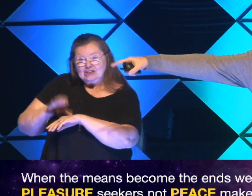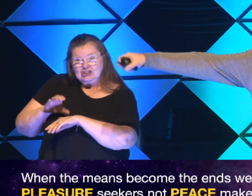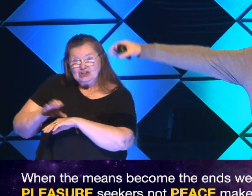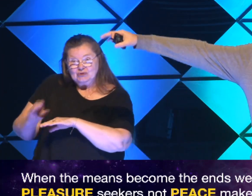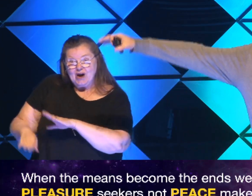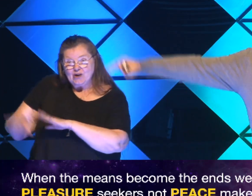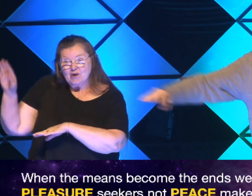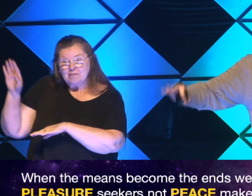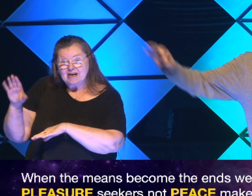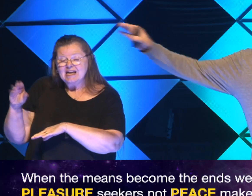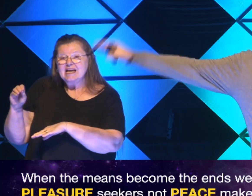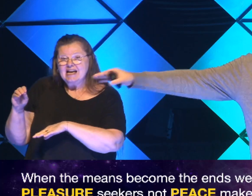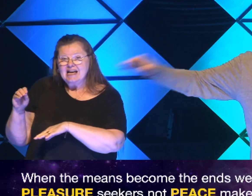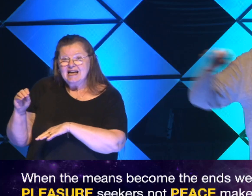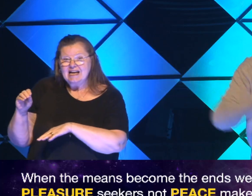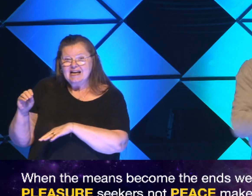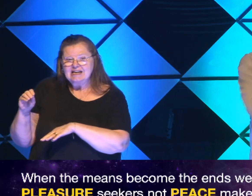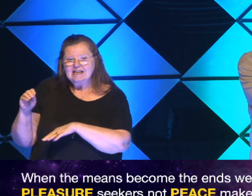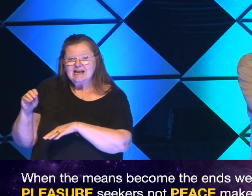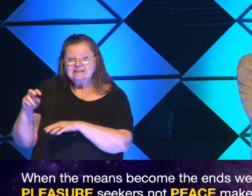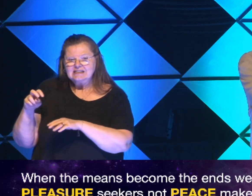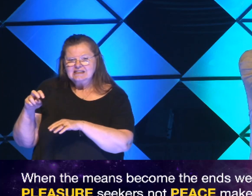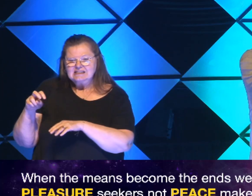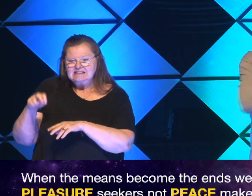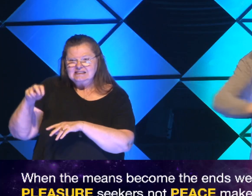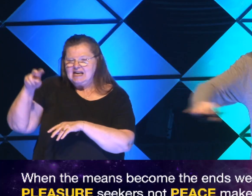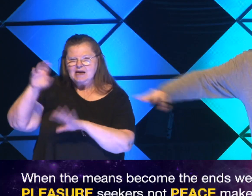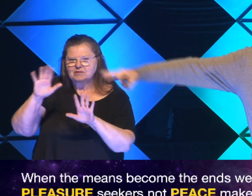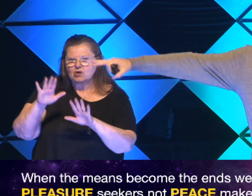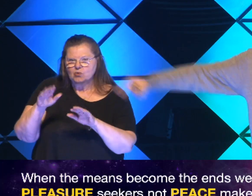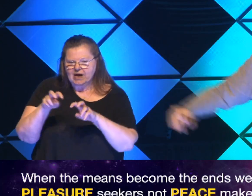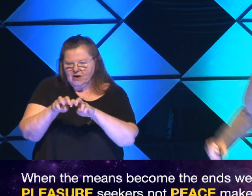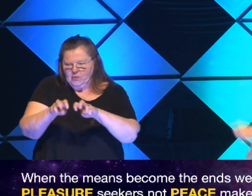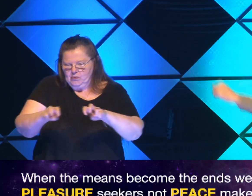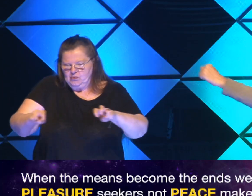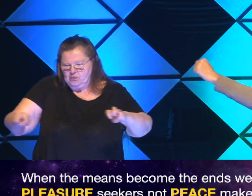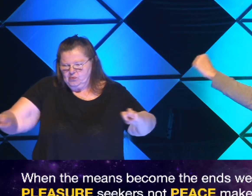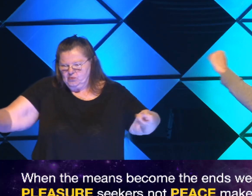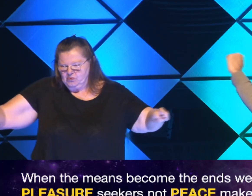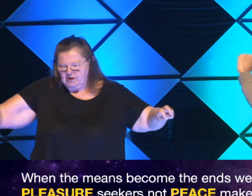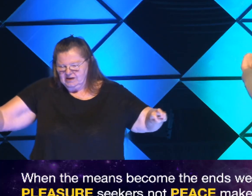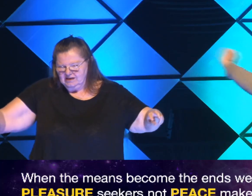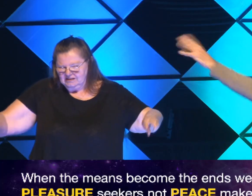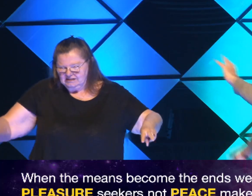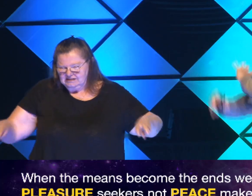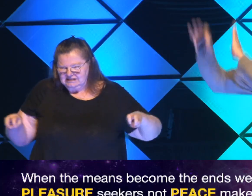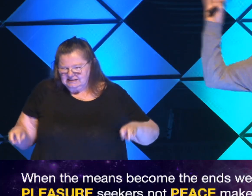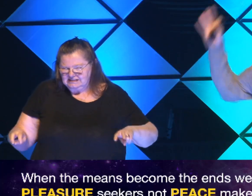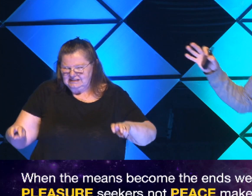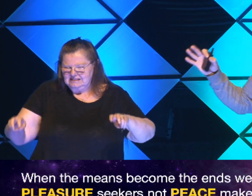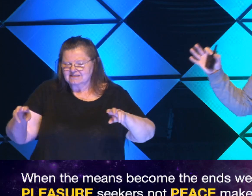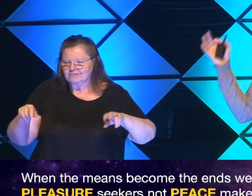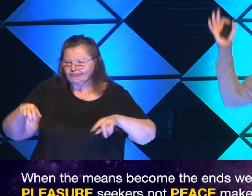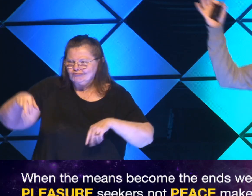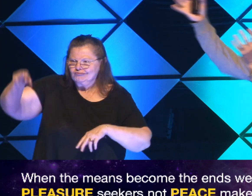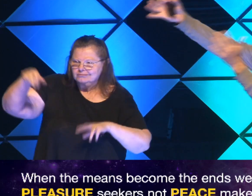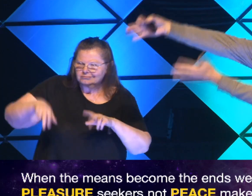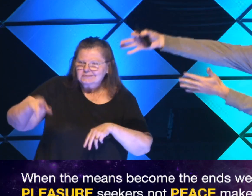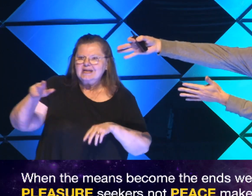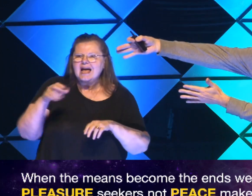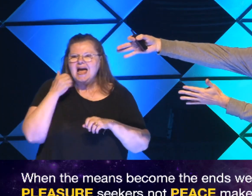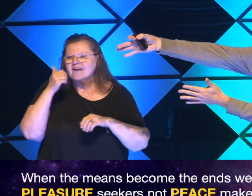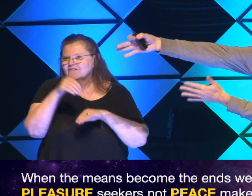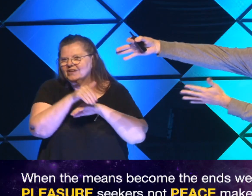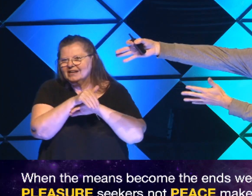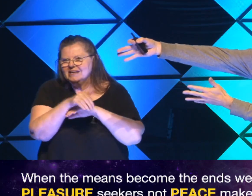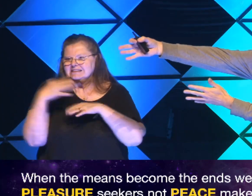in. And it had, instead of like steps like this, we had like the whole platform with steps. And I had every Sunday night was just spent